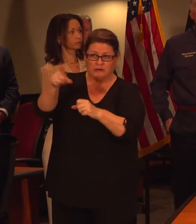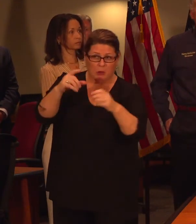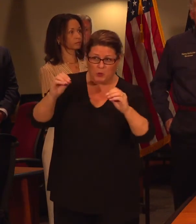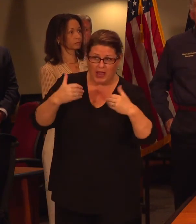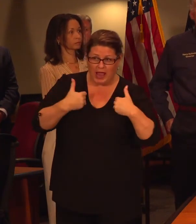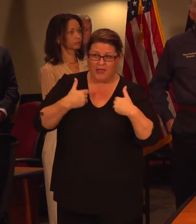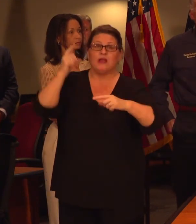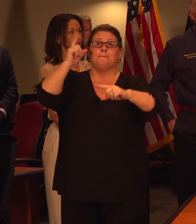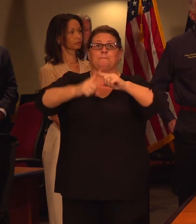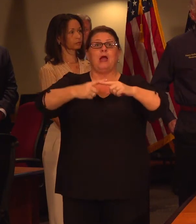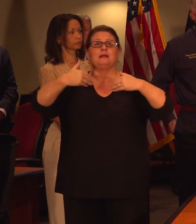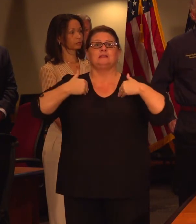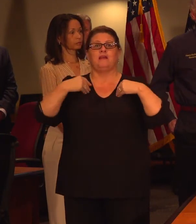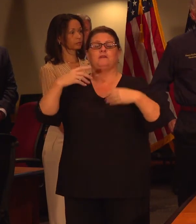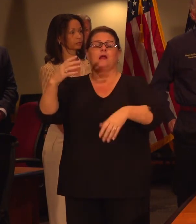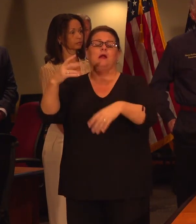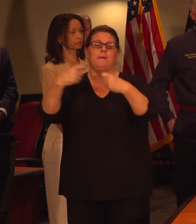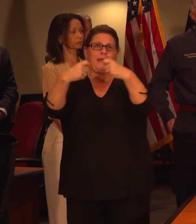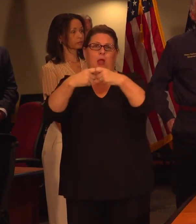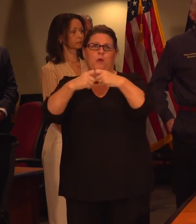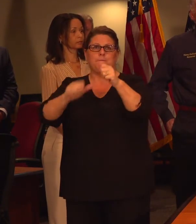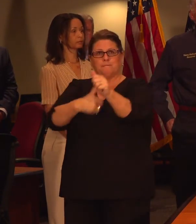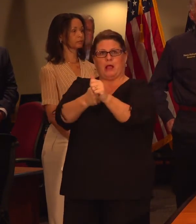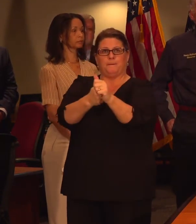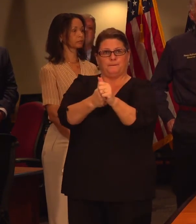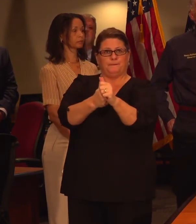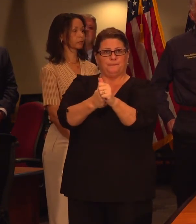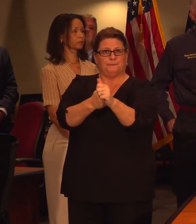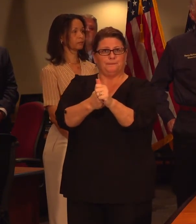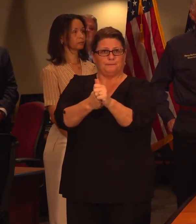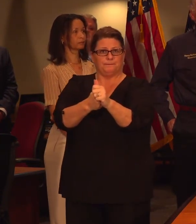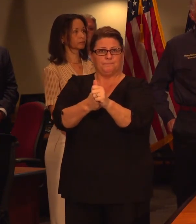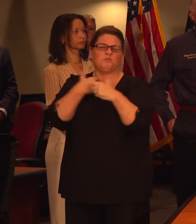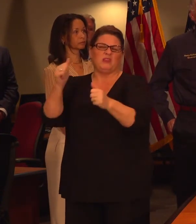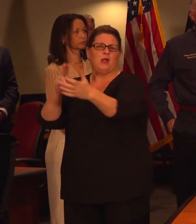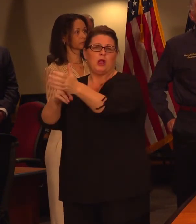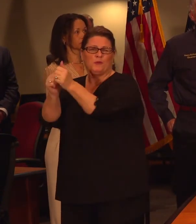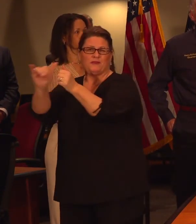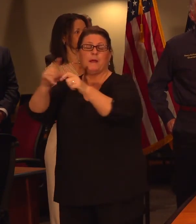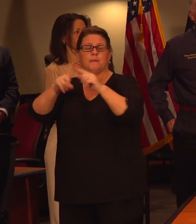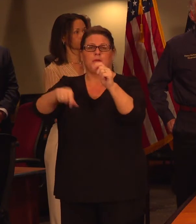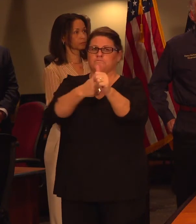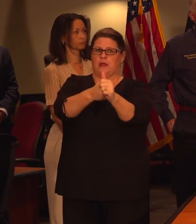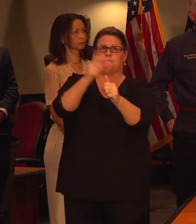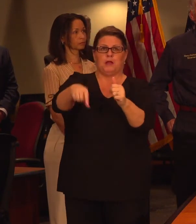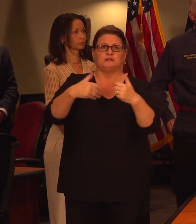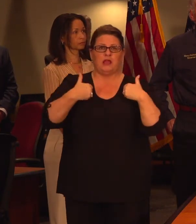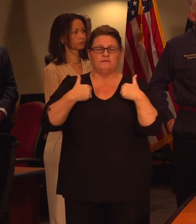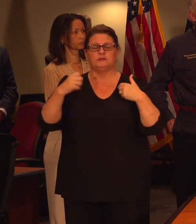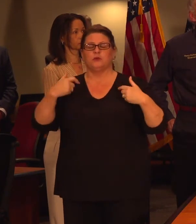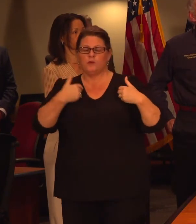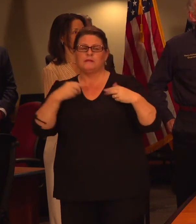also contract or have that type of resource made available. But we're working throughout the state. We're looking